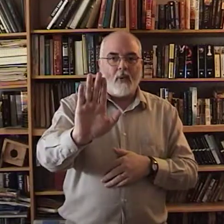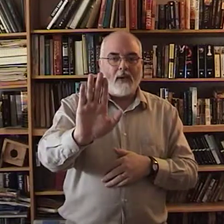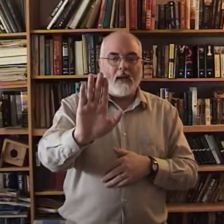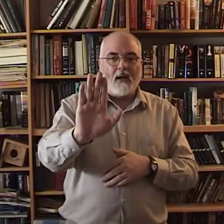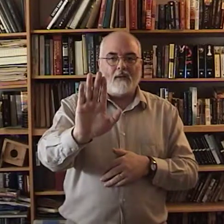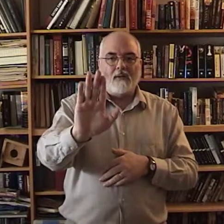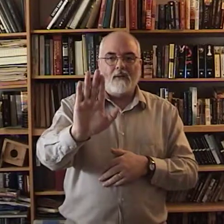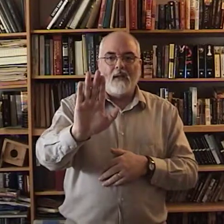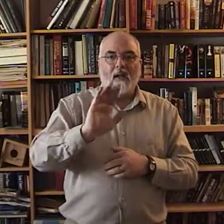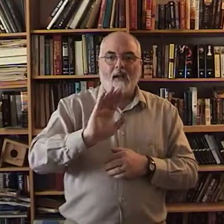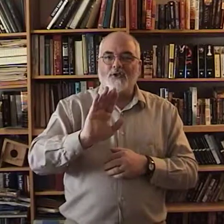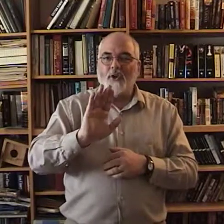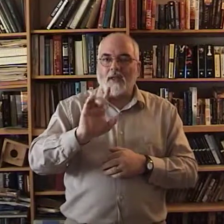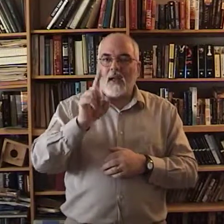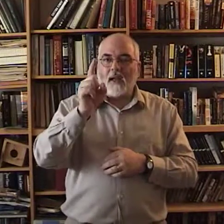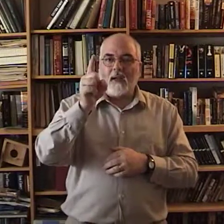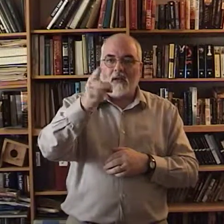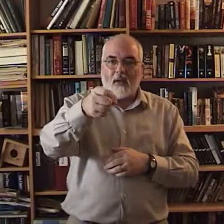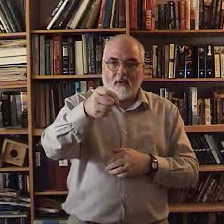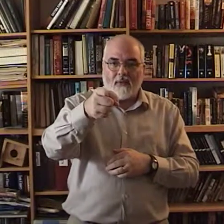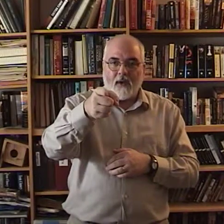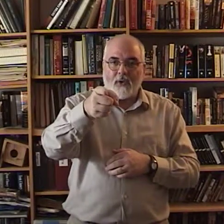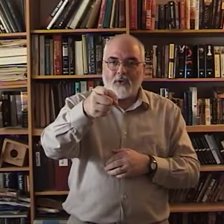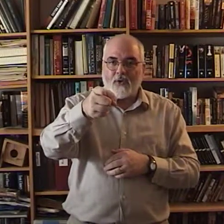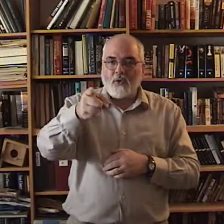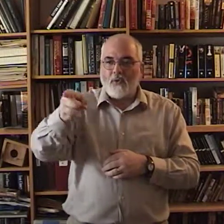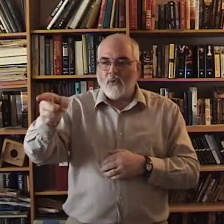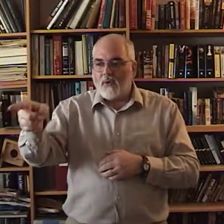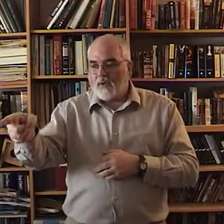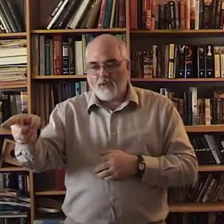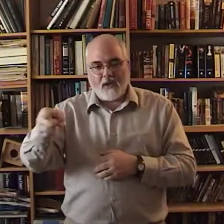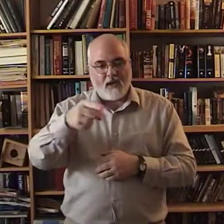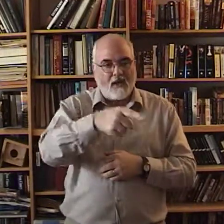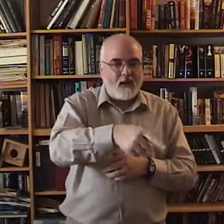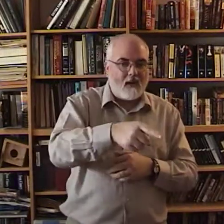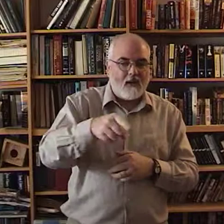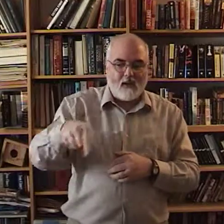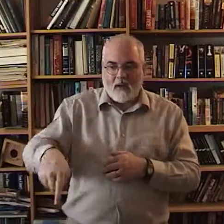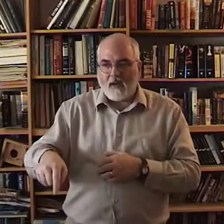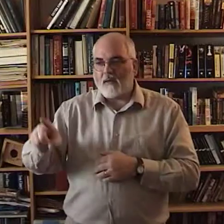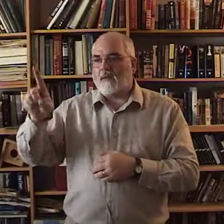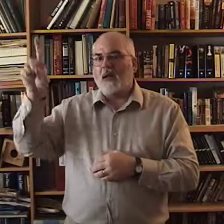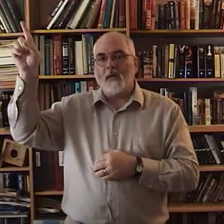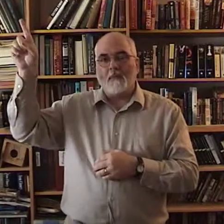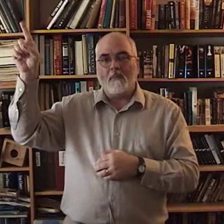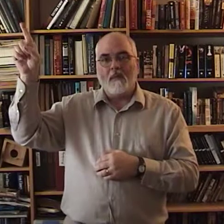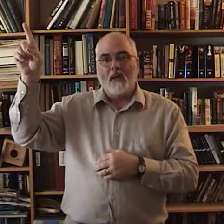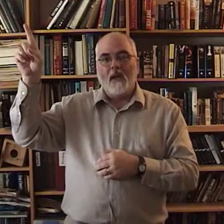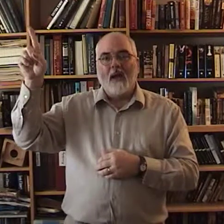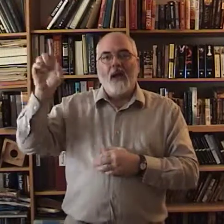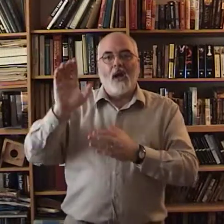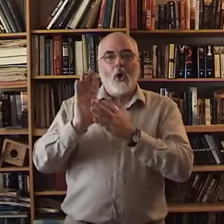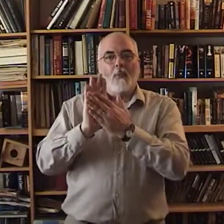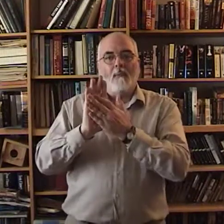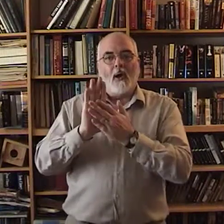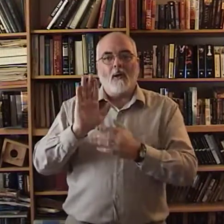pointed out, just like a finger is you, she, he, it, him. Open palm